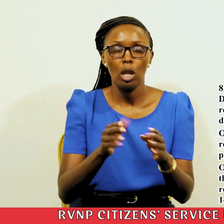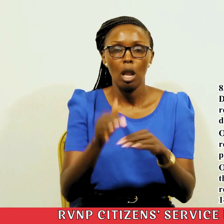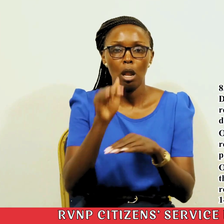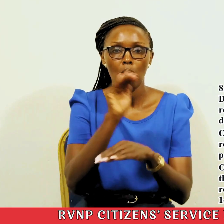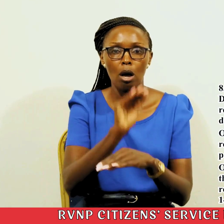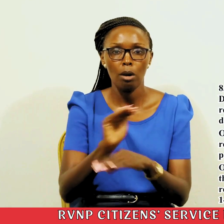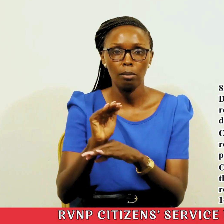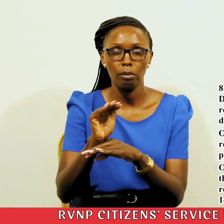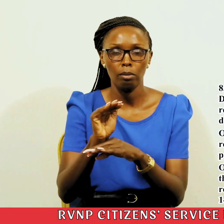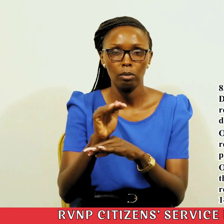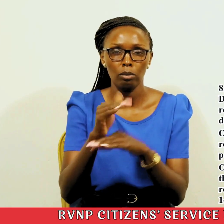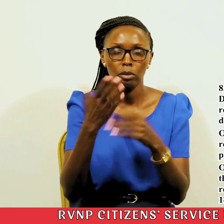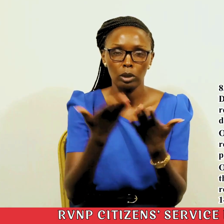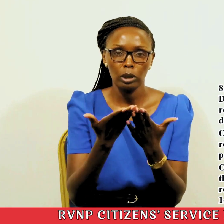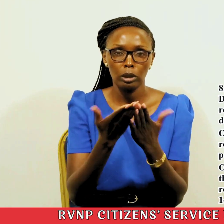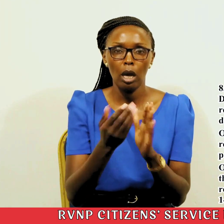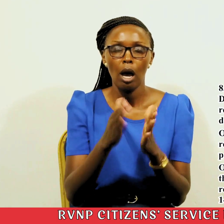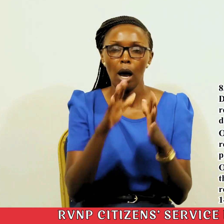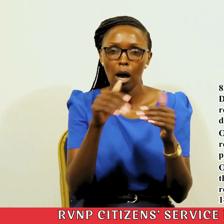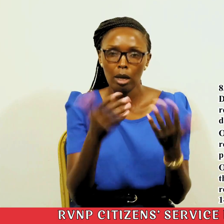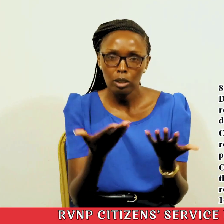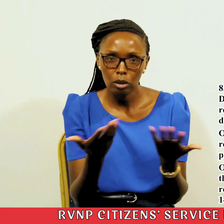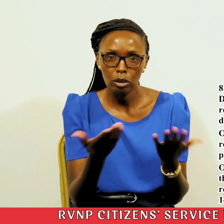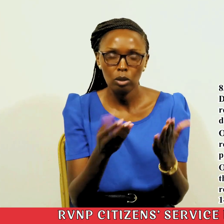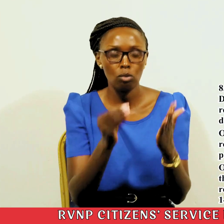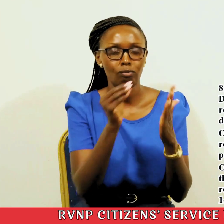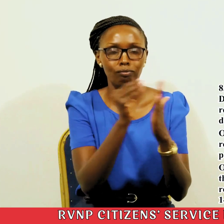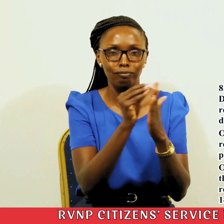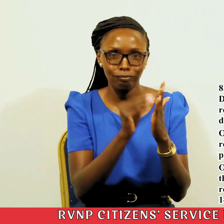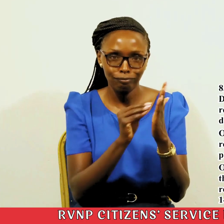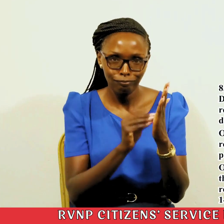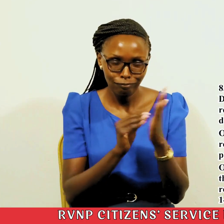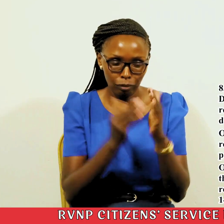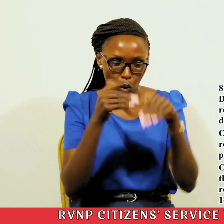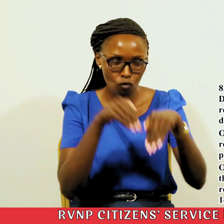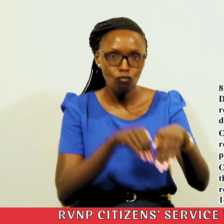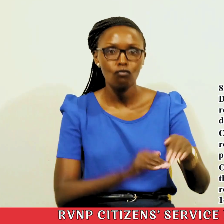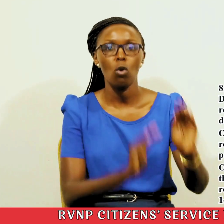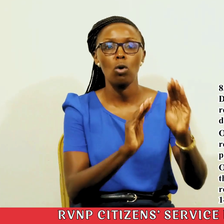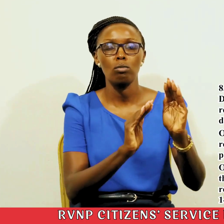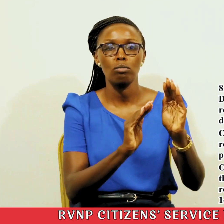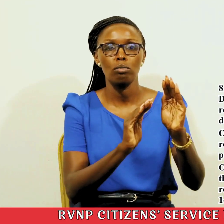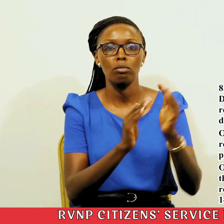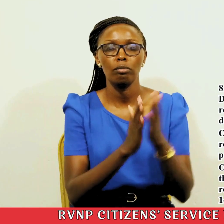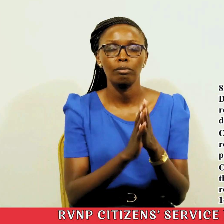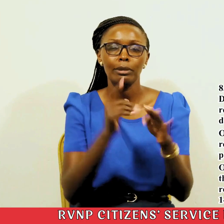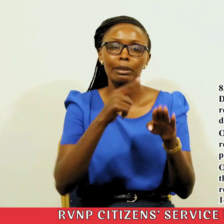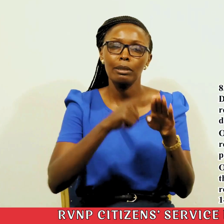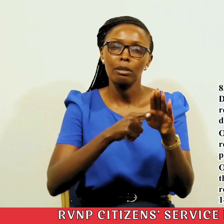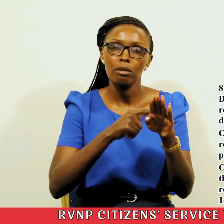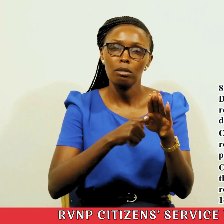as per the stipulated rates. The timeline is 7 days.